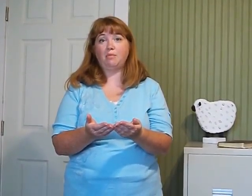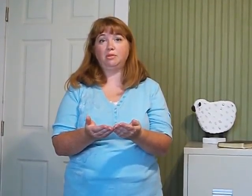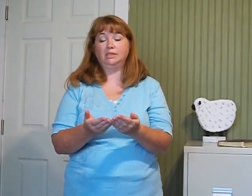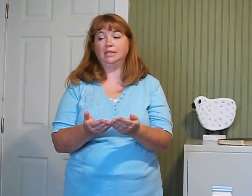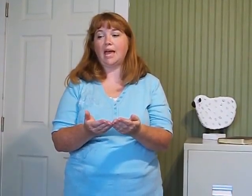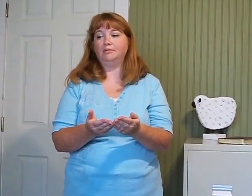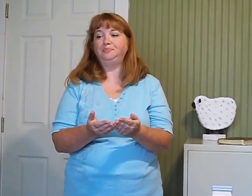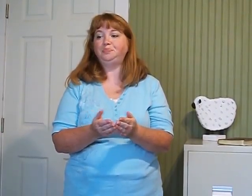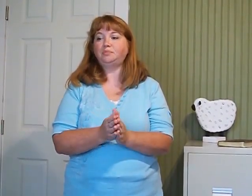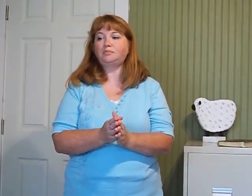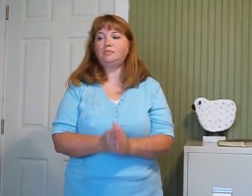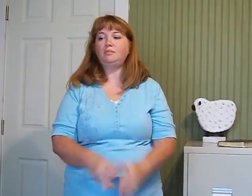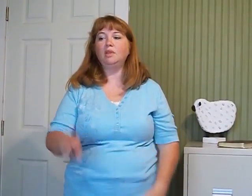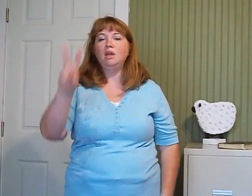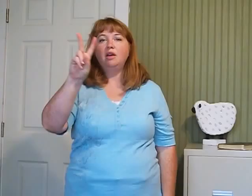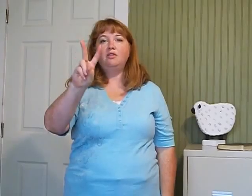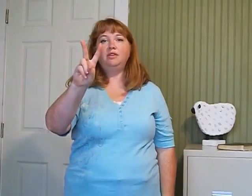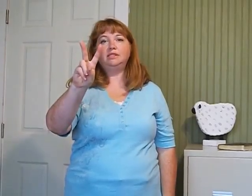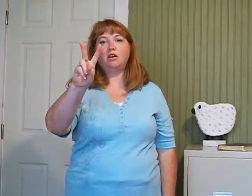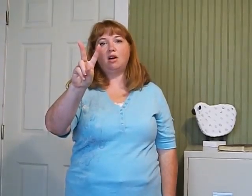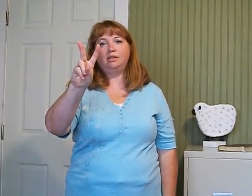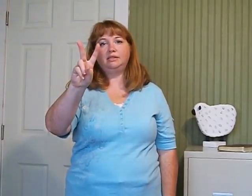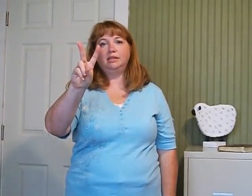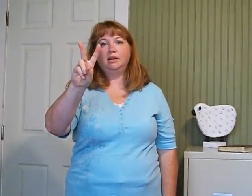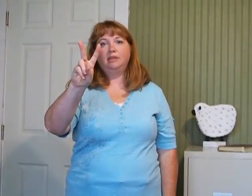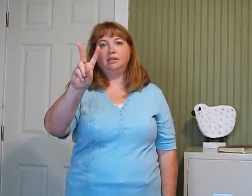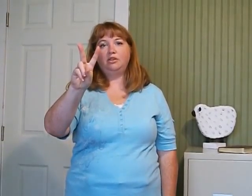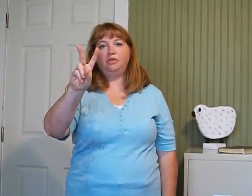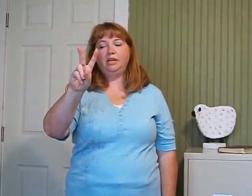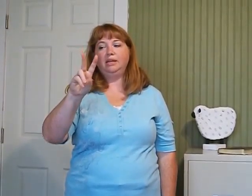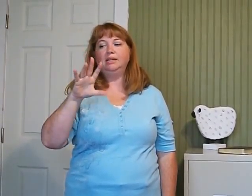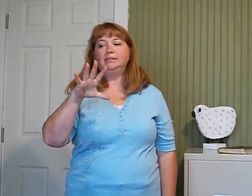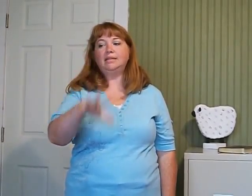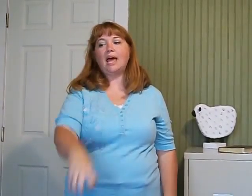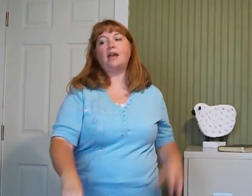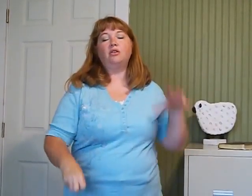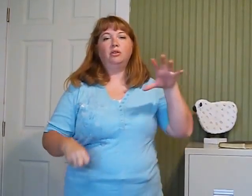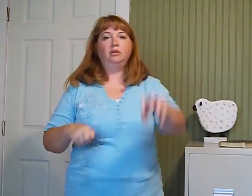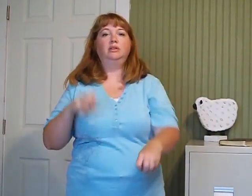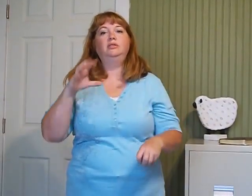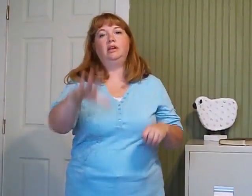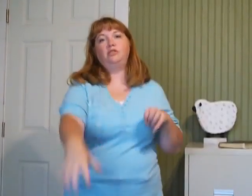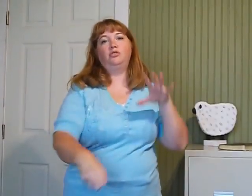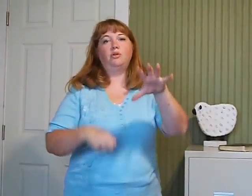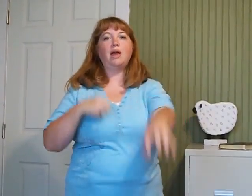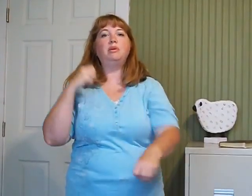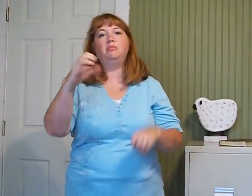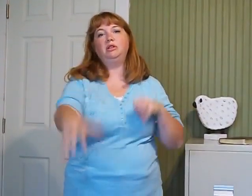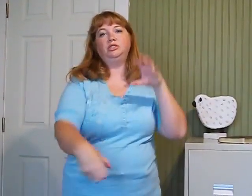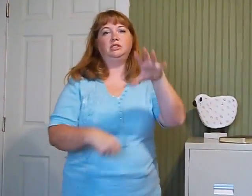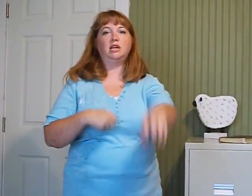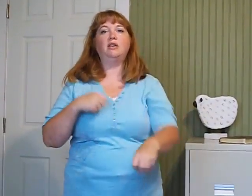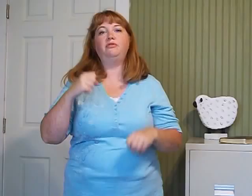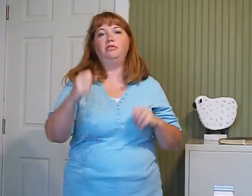Hebrew Bible into Latin. Visigoths, the letter V, sack, like you're grabbing a bunch of